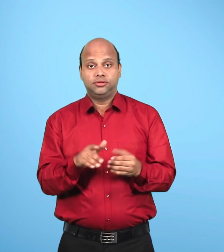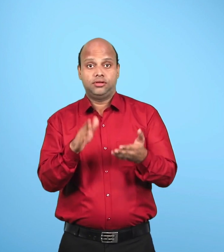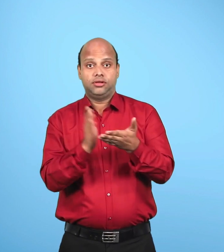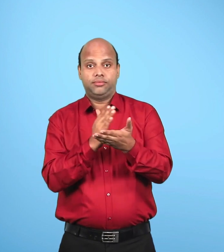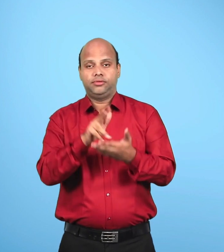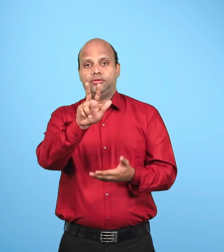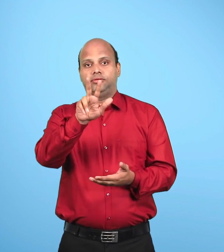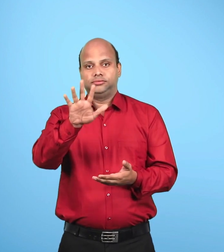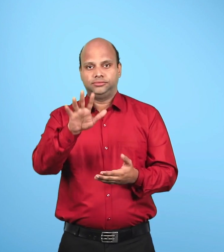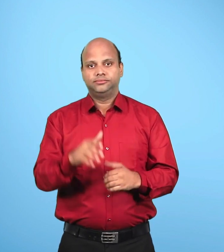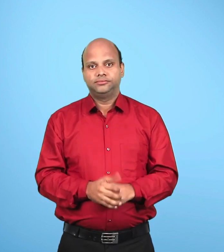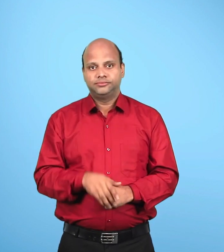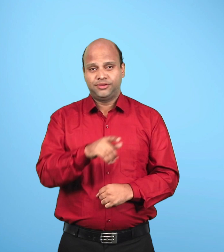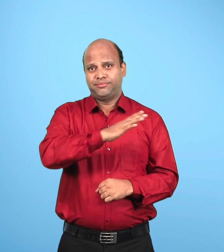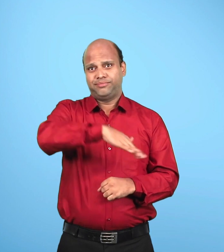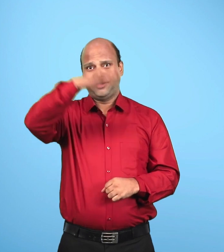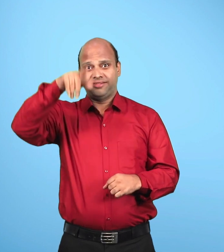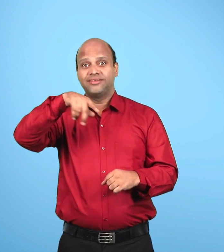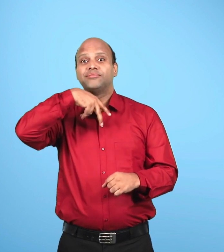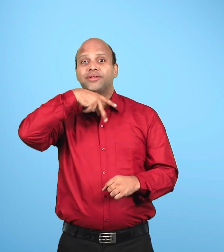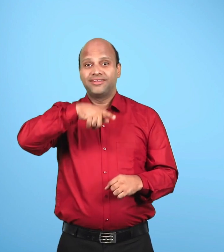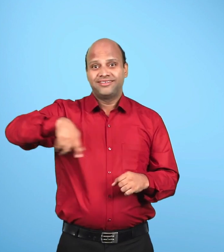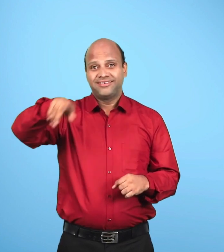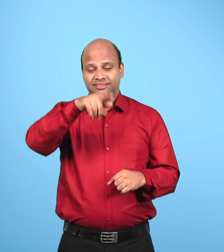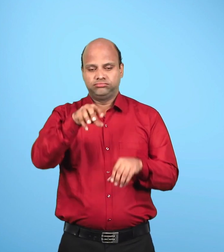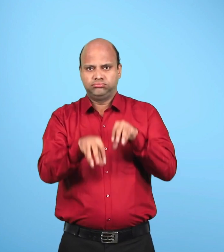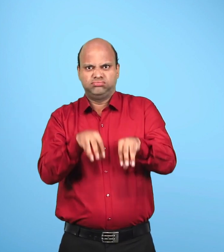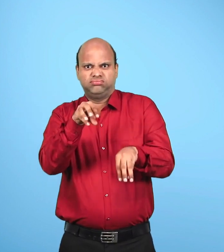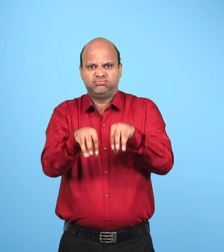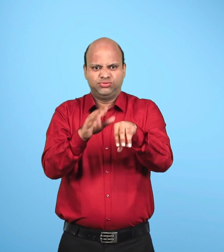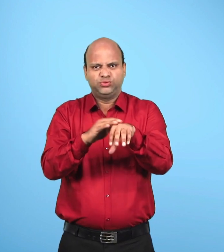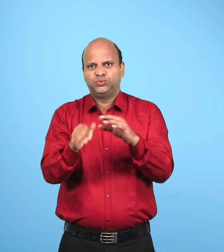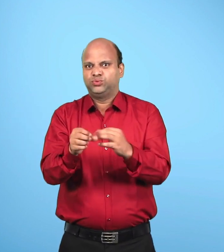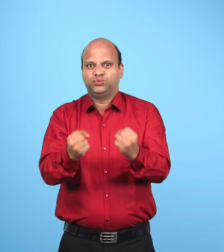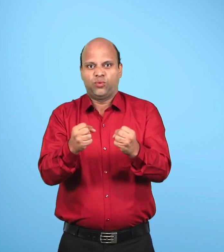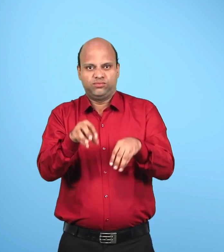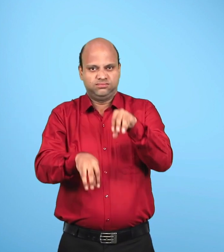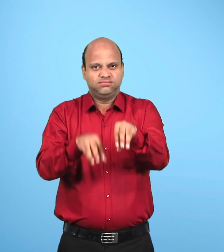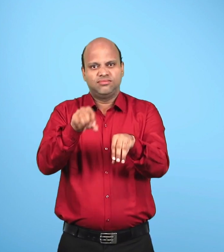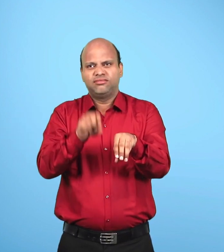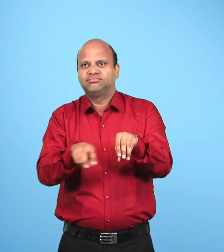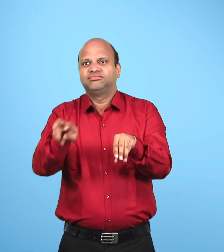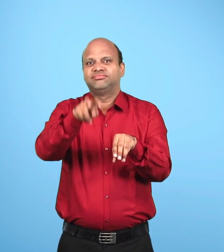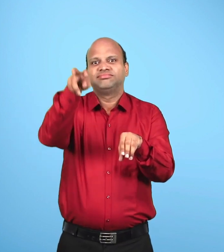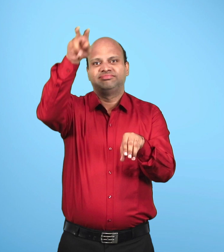Page 85. The mountain goat has strong hooves for running up the rocky slopes of the